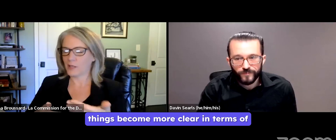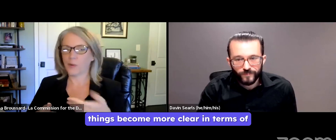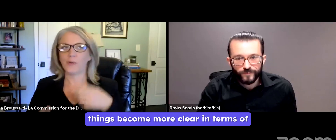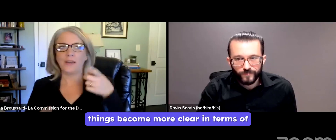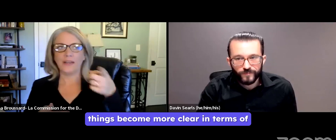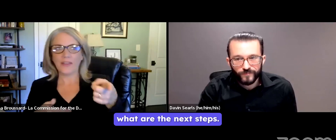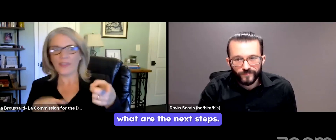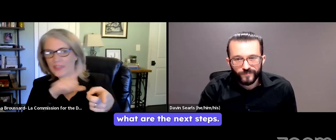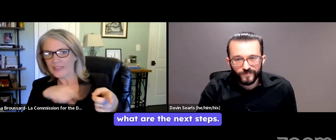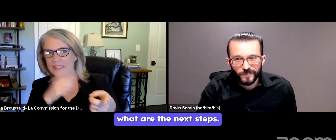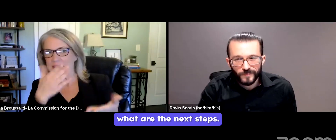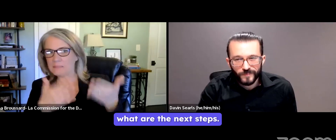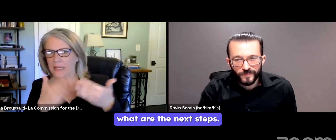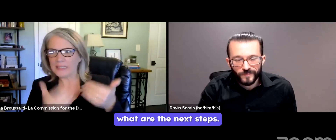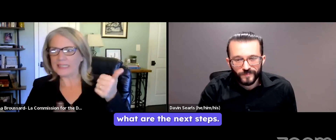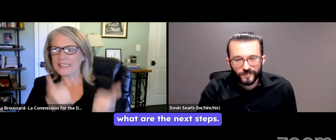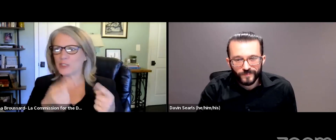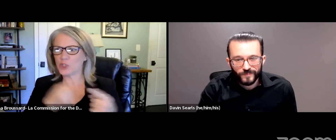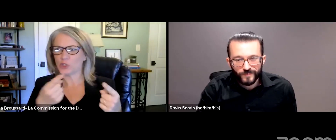in terms of what are the next steps.